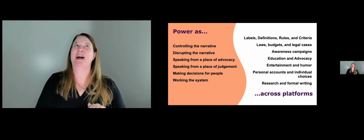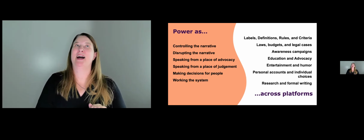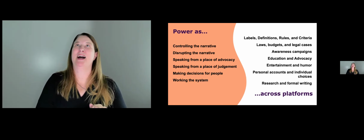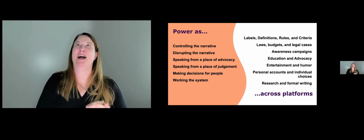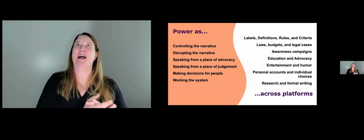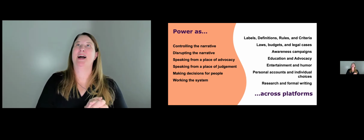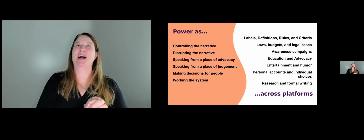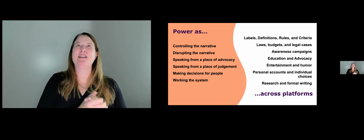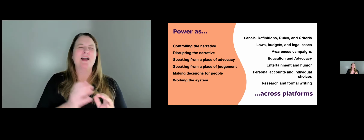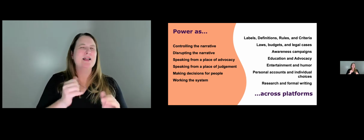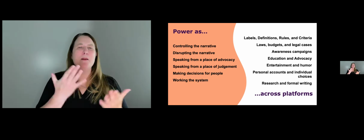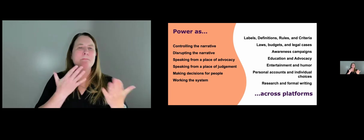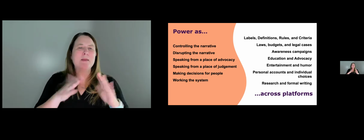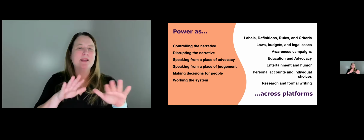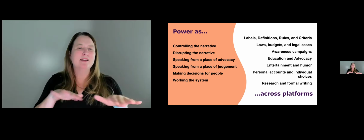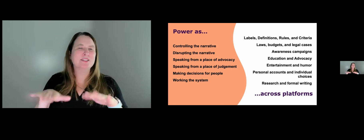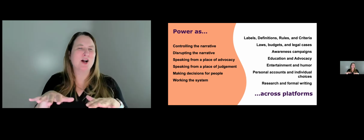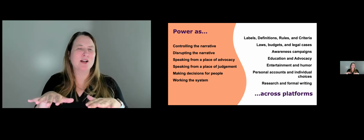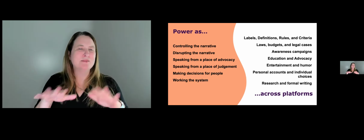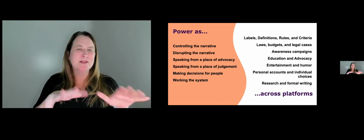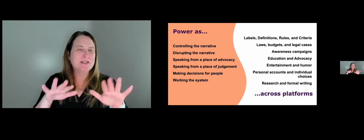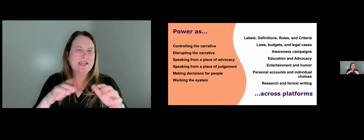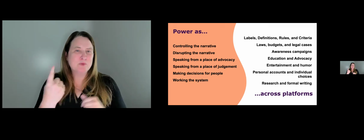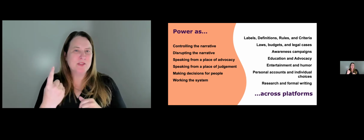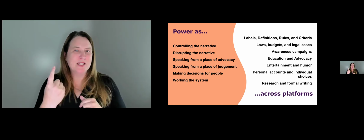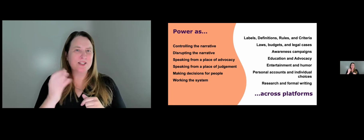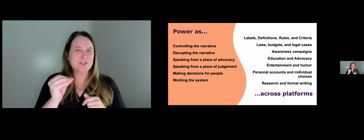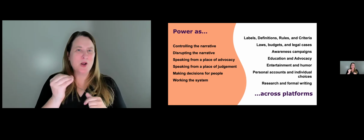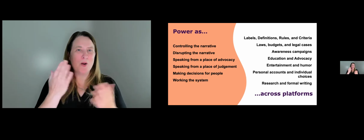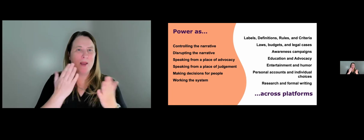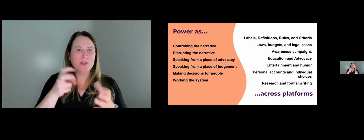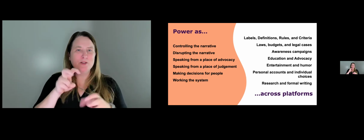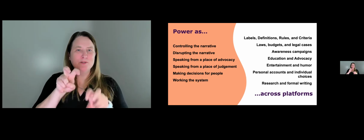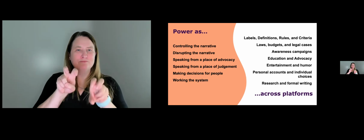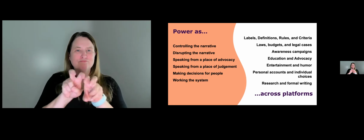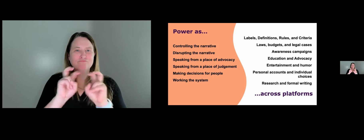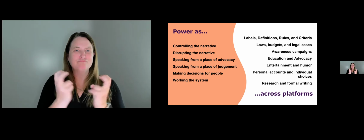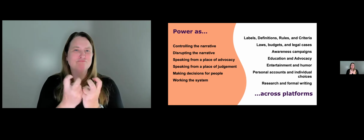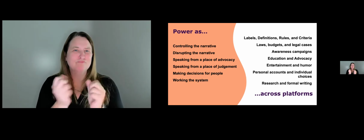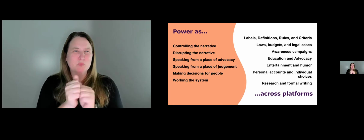we perform and represent one another. Maybe